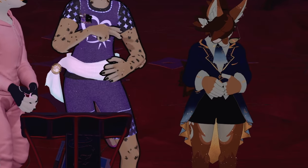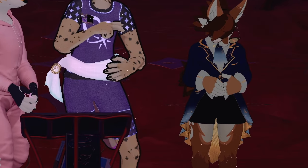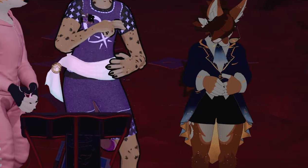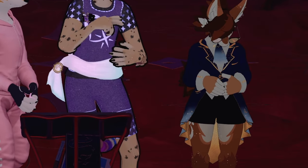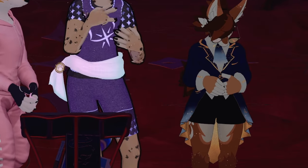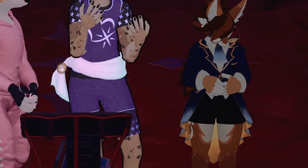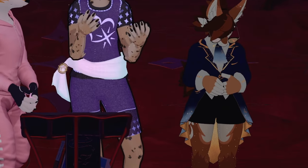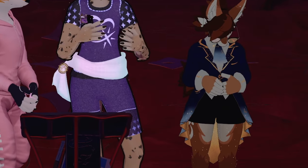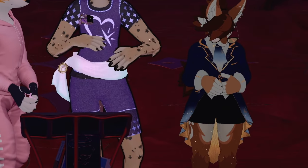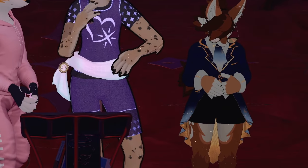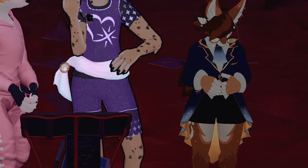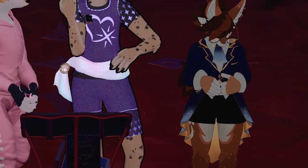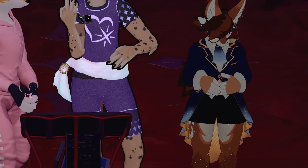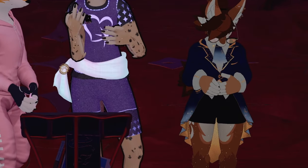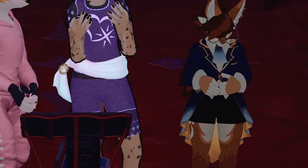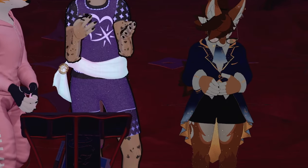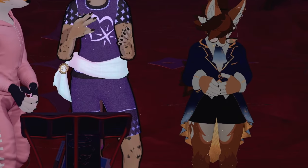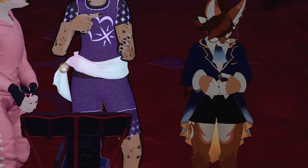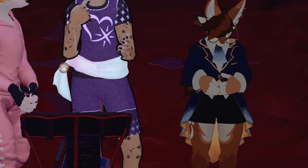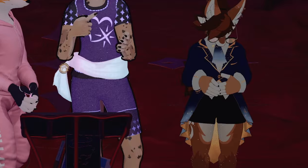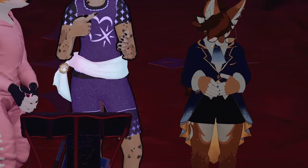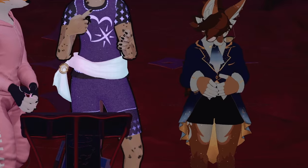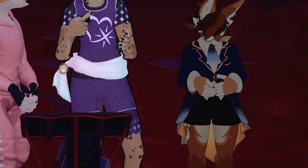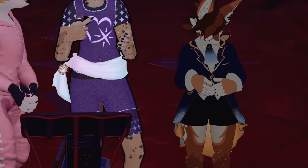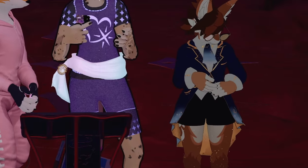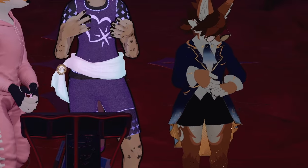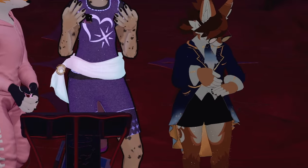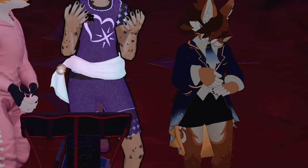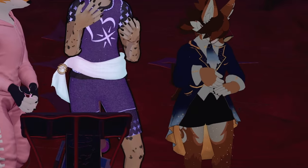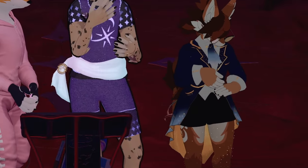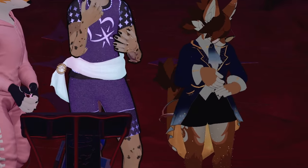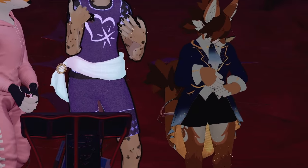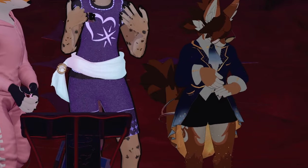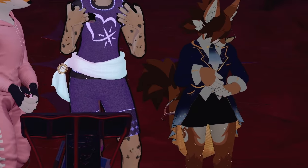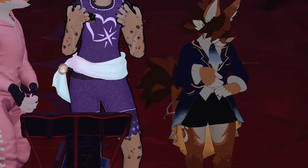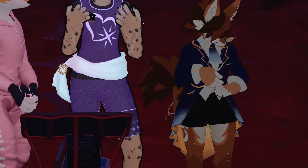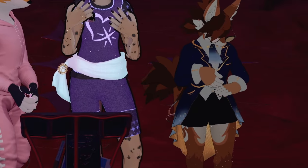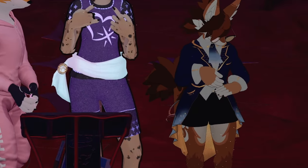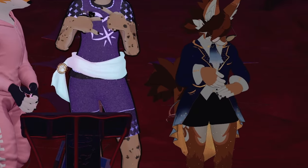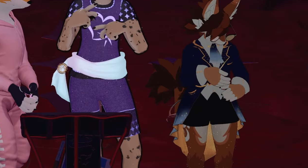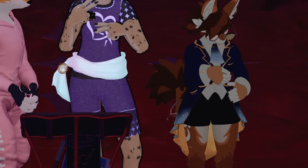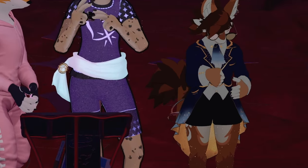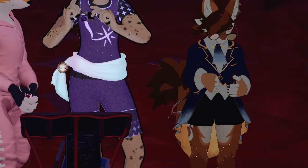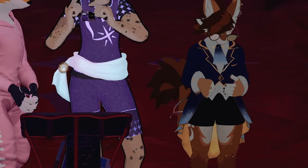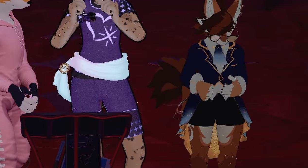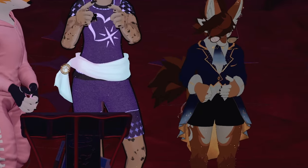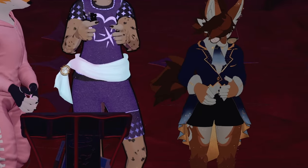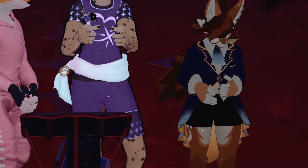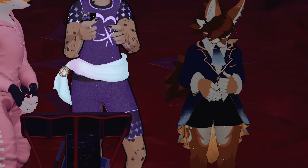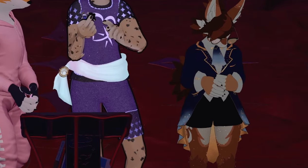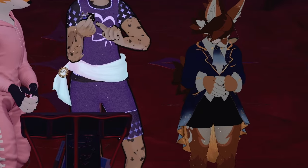A deaf person will give you a sign name that is based on your personality, typically, or some sort of